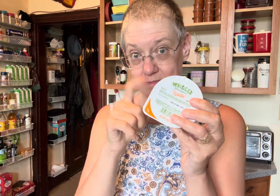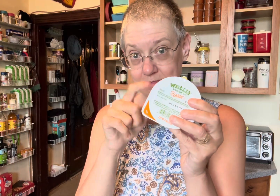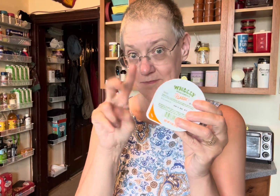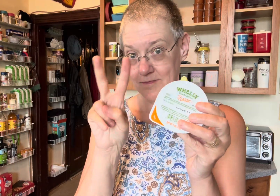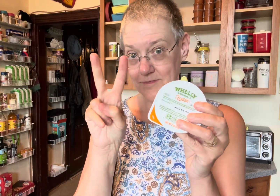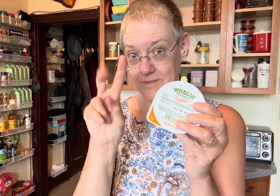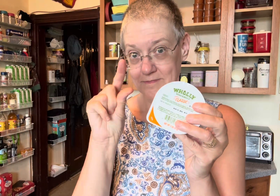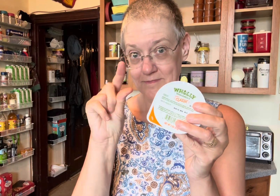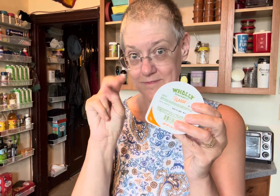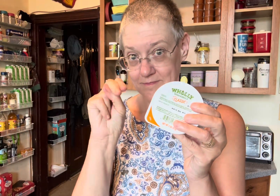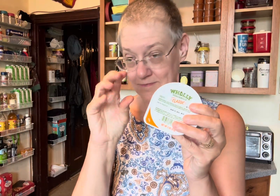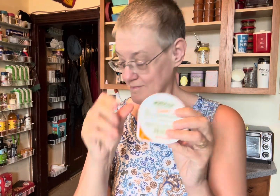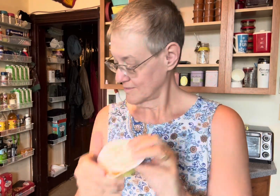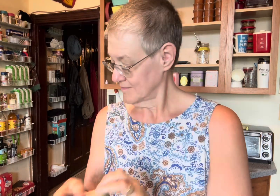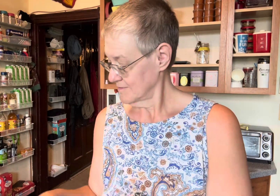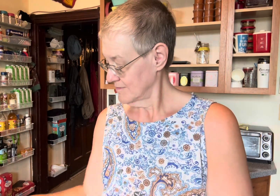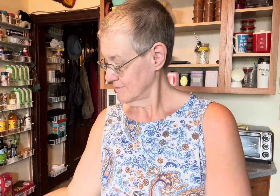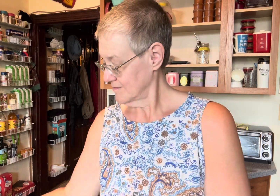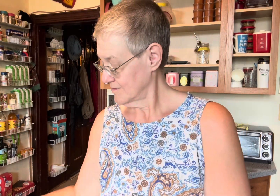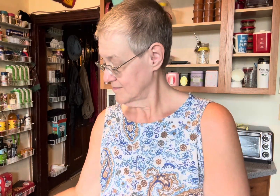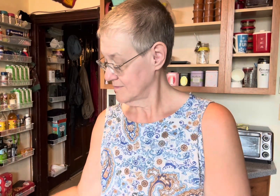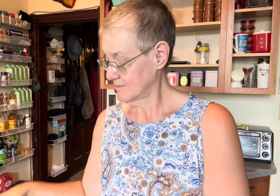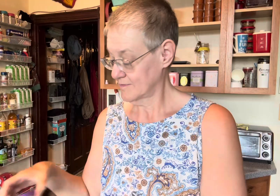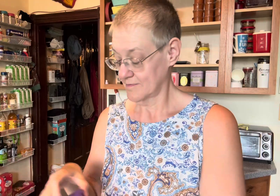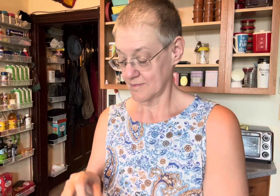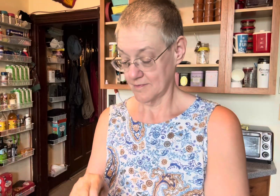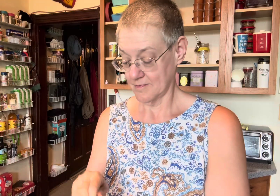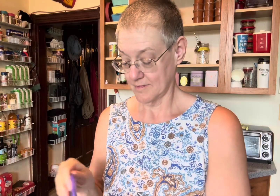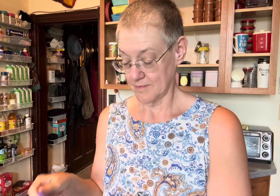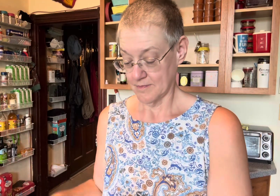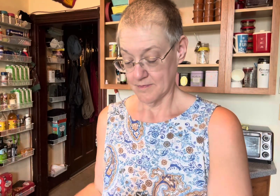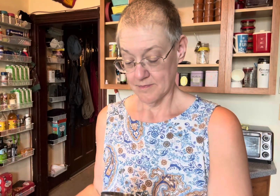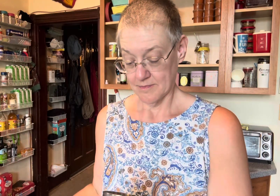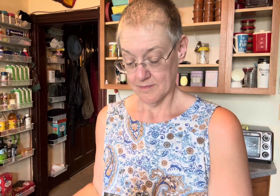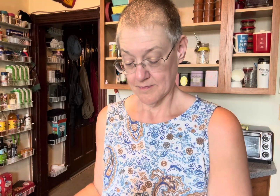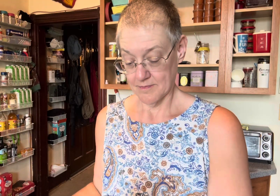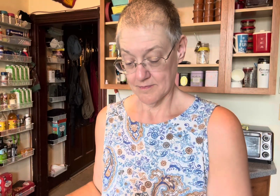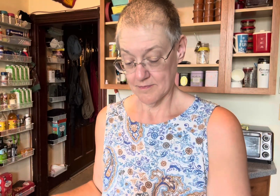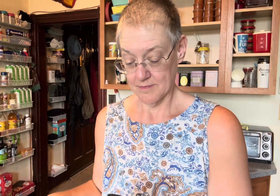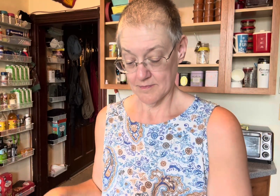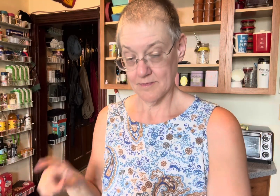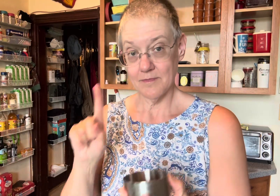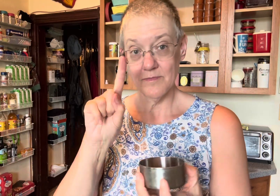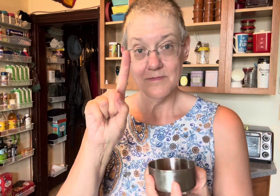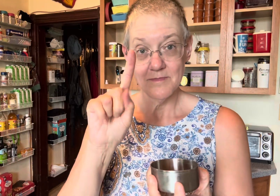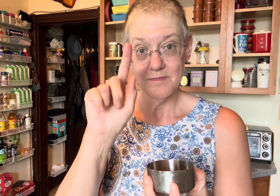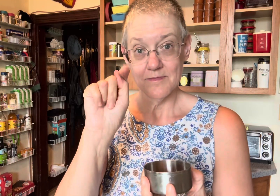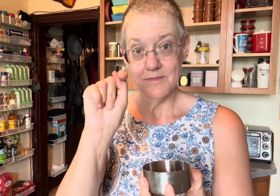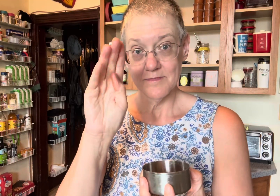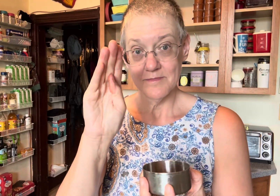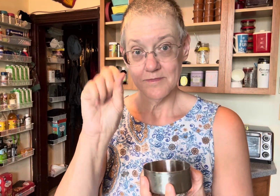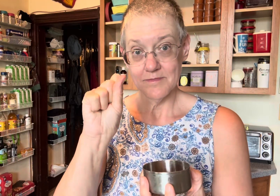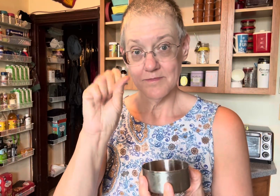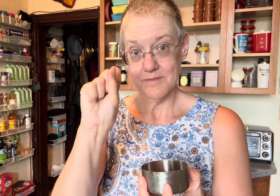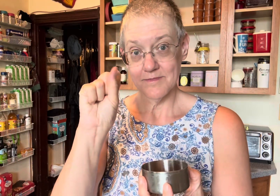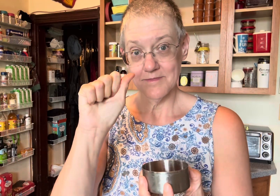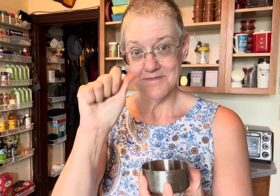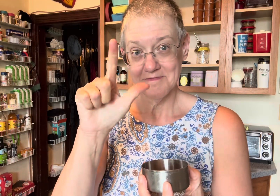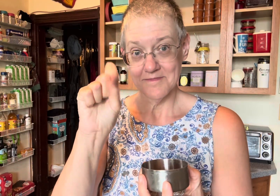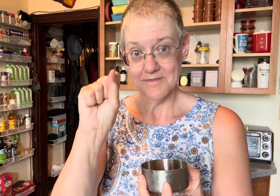1 guacamole, 2 grams of net carbs. And 1 tablespoon of salsa, 1 gram